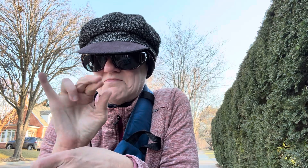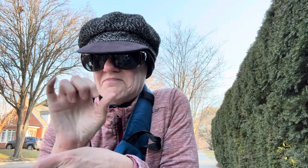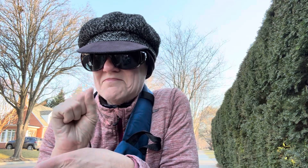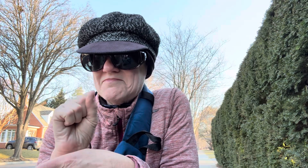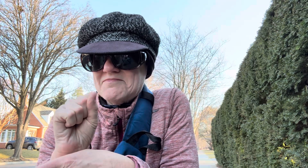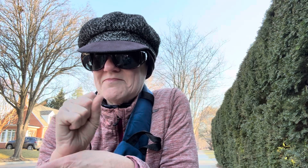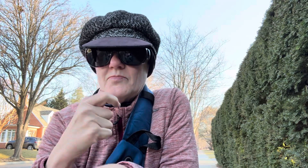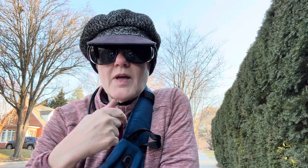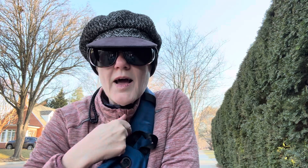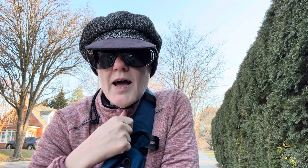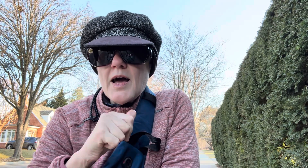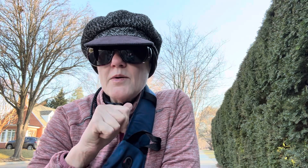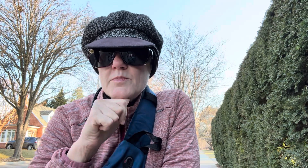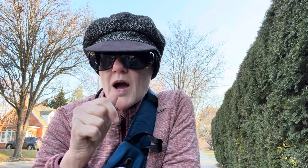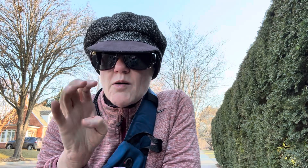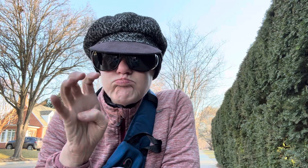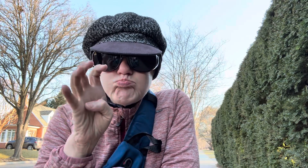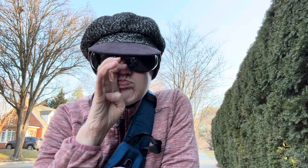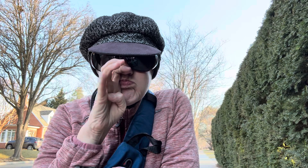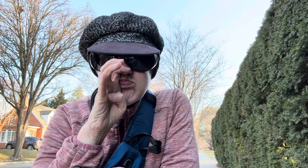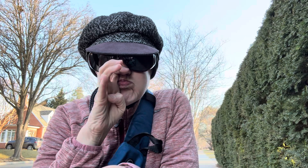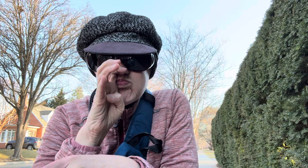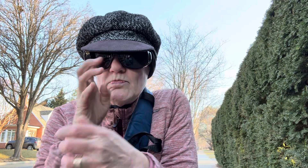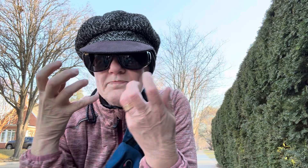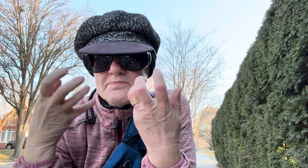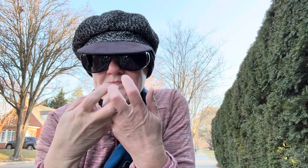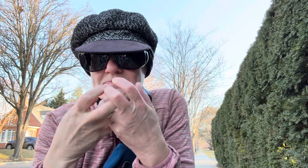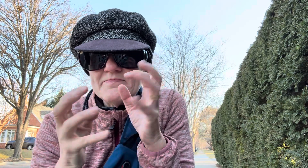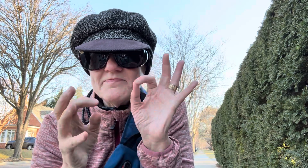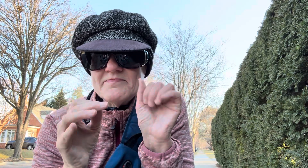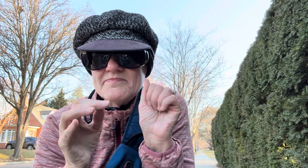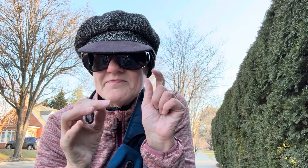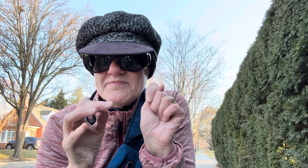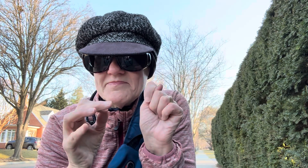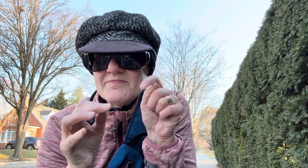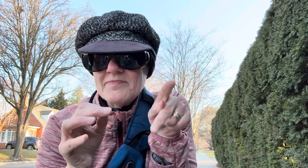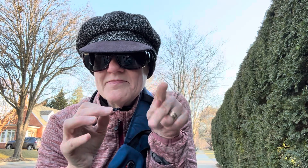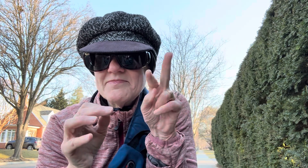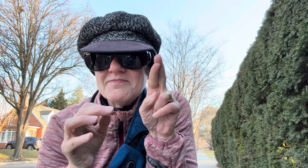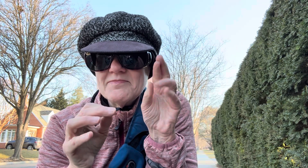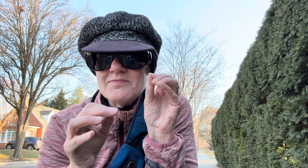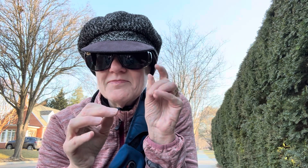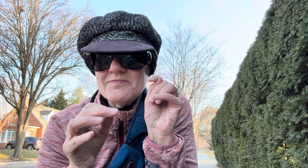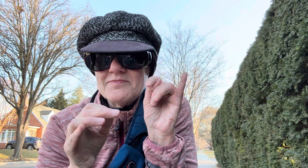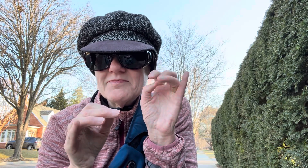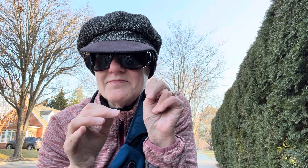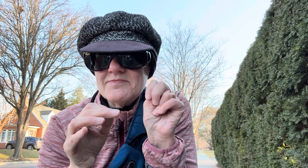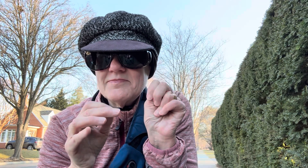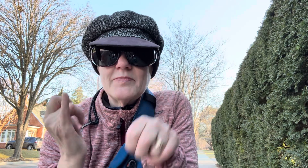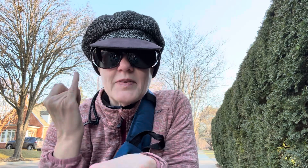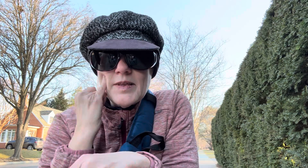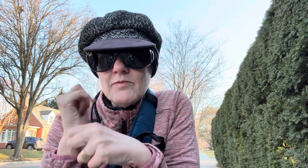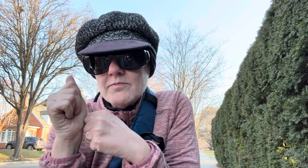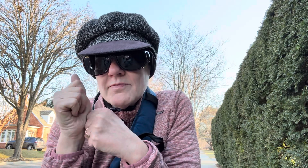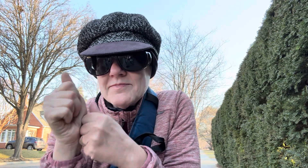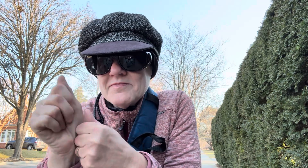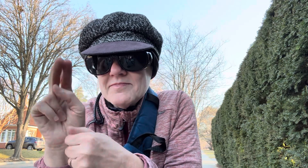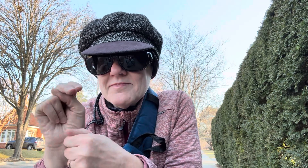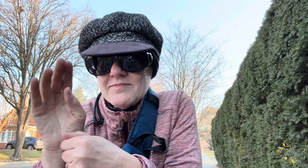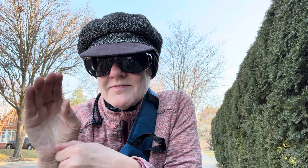calories. I'm not real strict on following the recommended amount of fat and protein, because if I follow